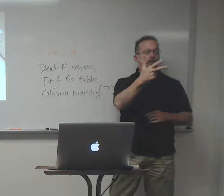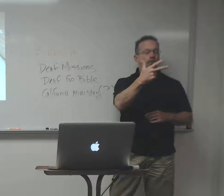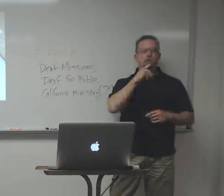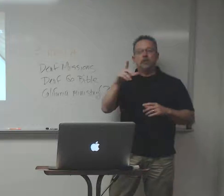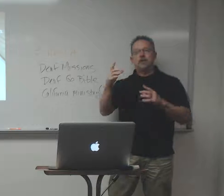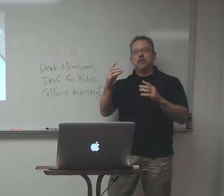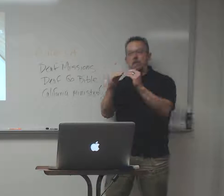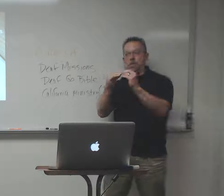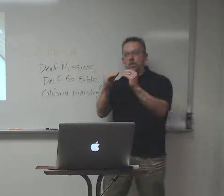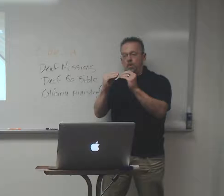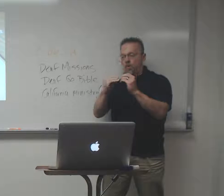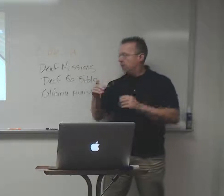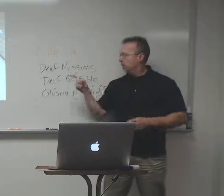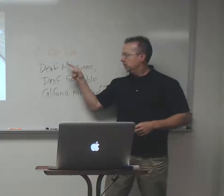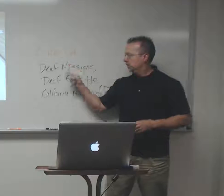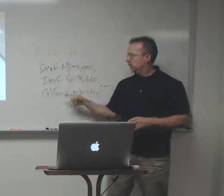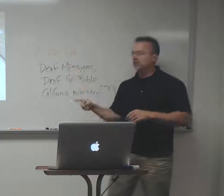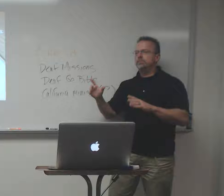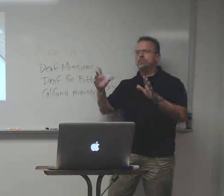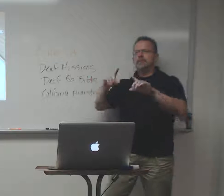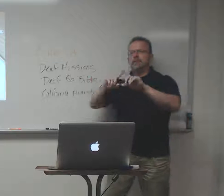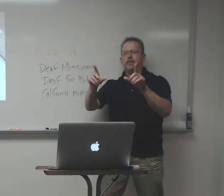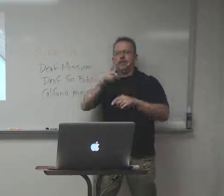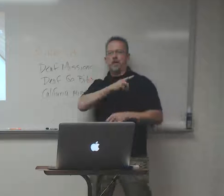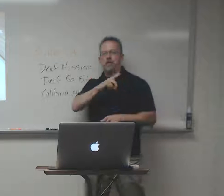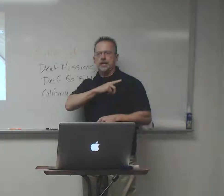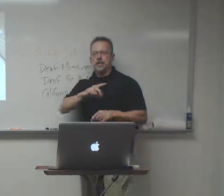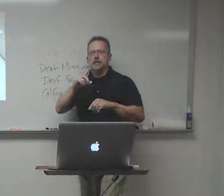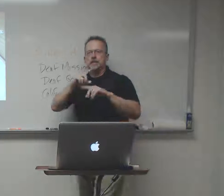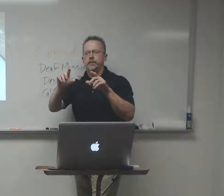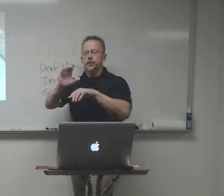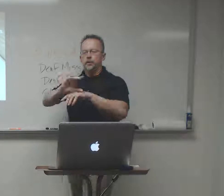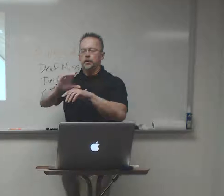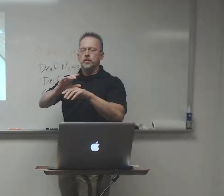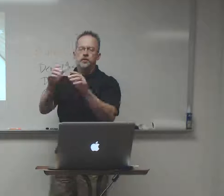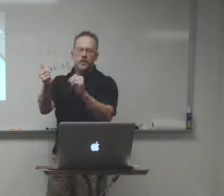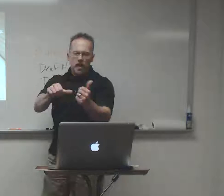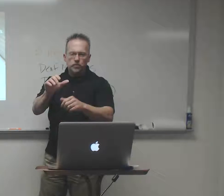These things right here. Really three things, for